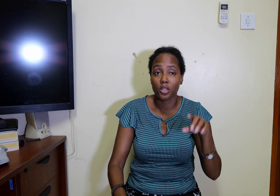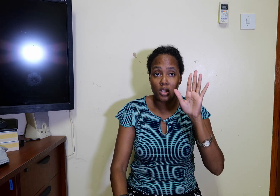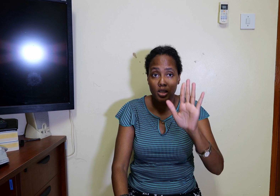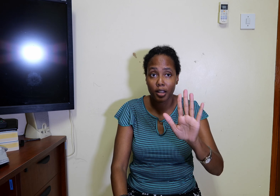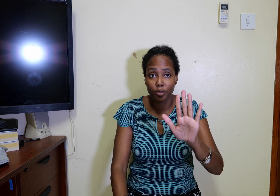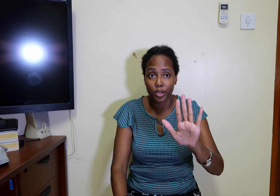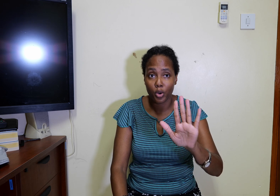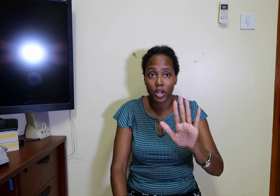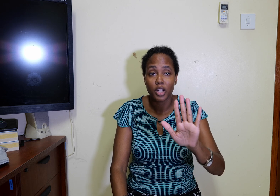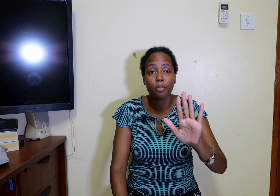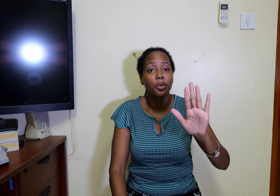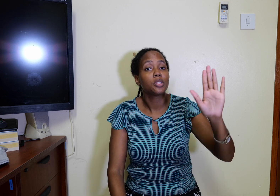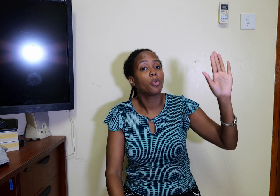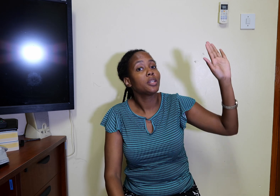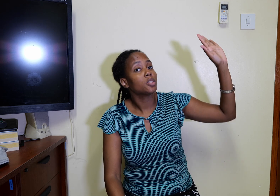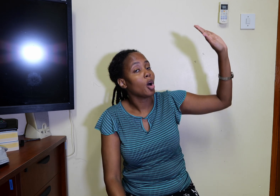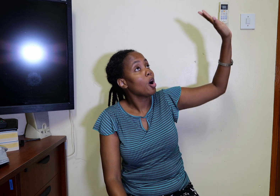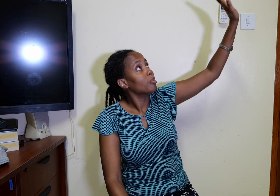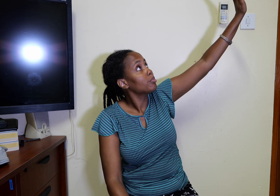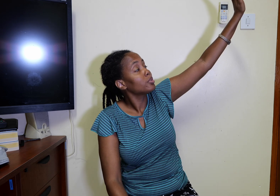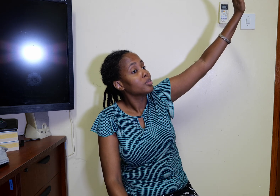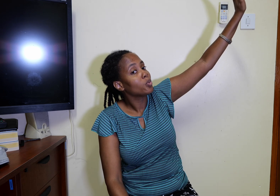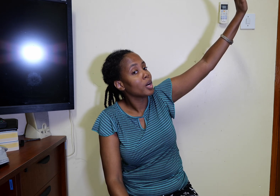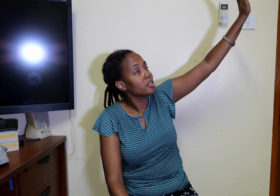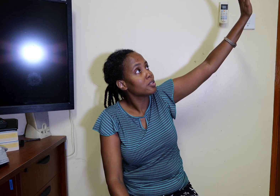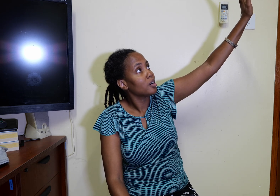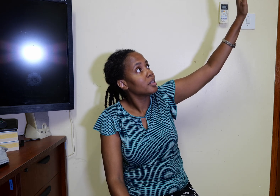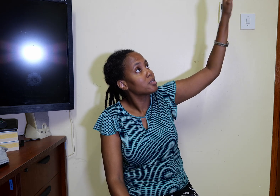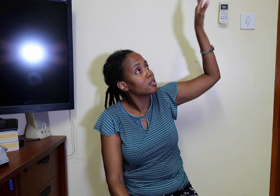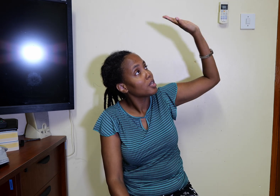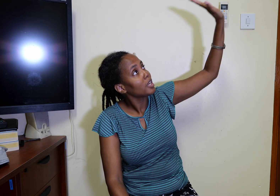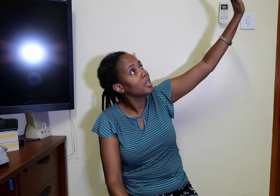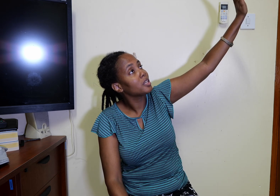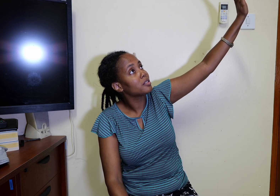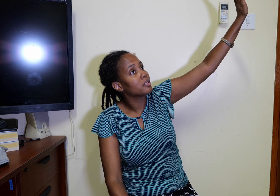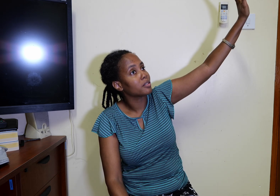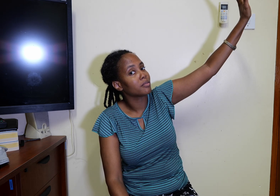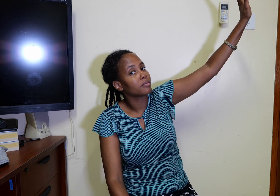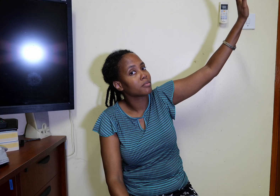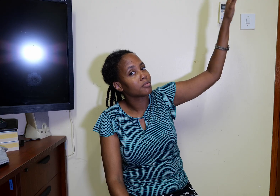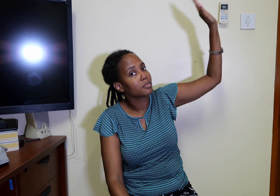this is a sign for your. We're going to point it upwards to God. So his.